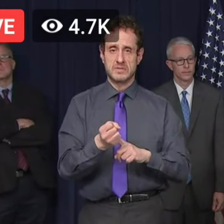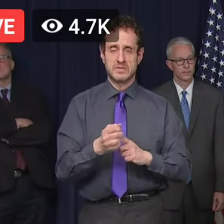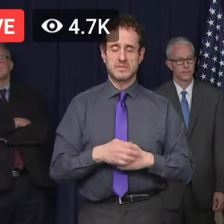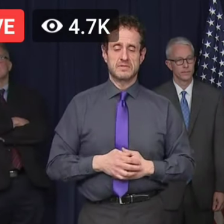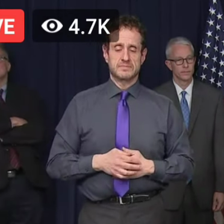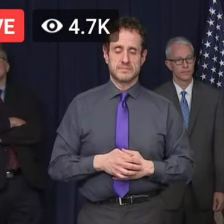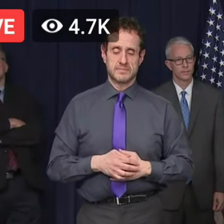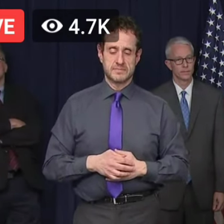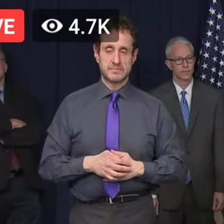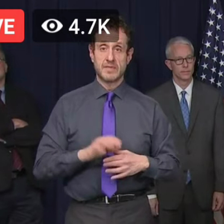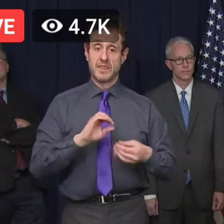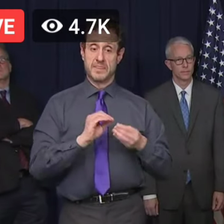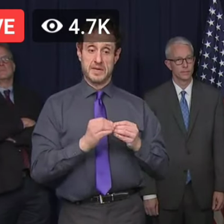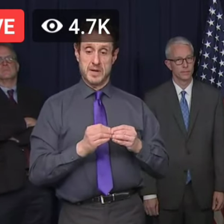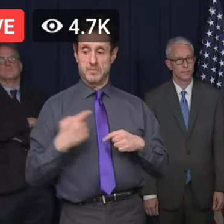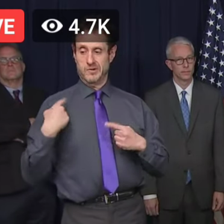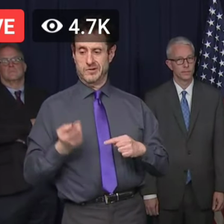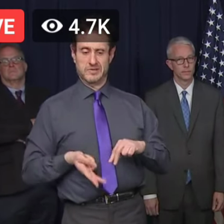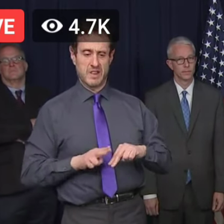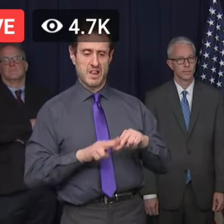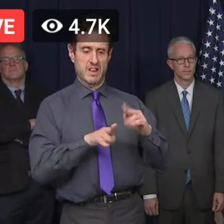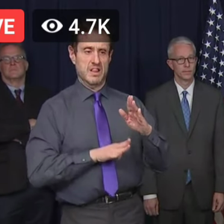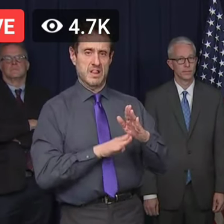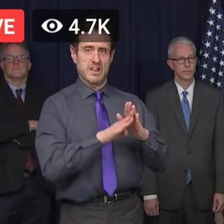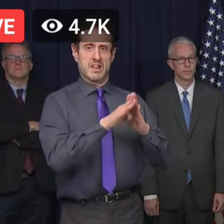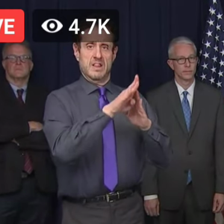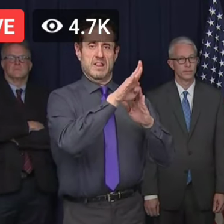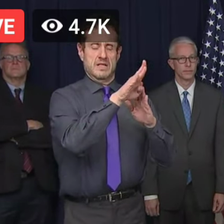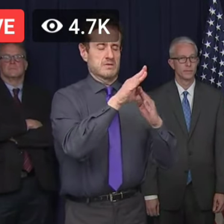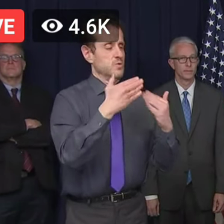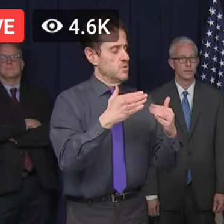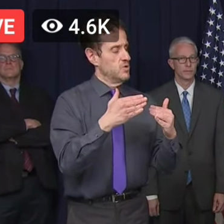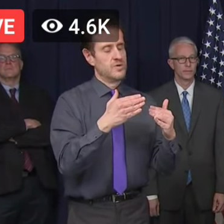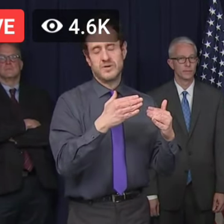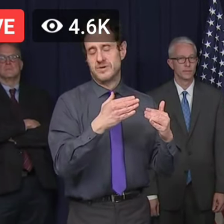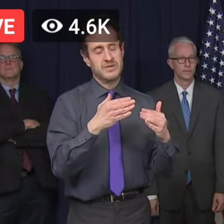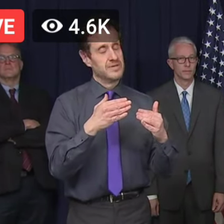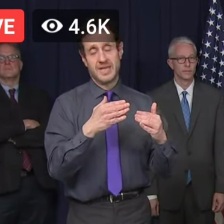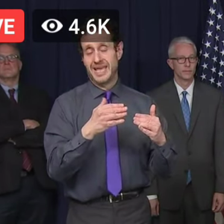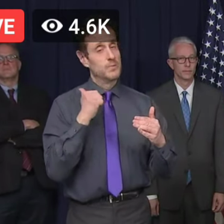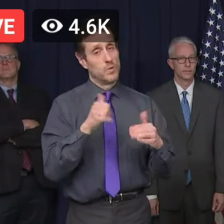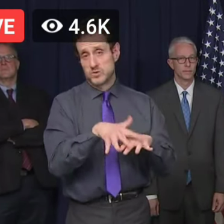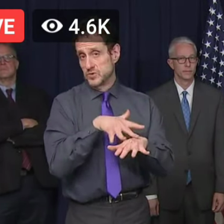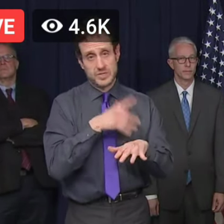the rate of increase slow down. And that's a complicated thing to say.